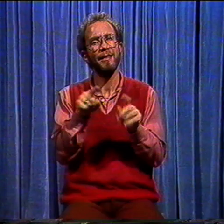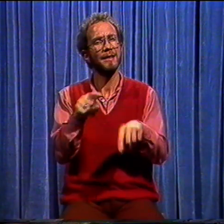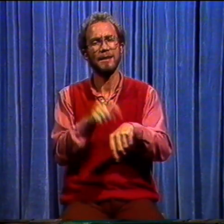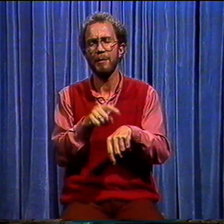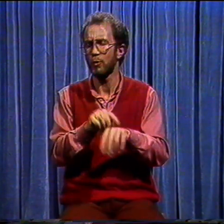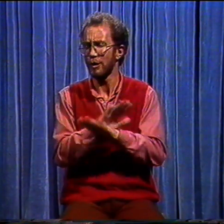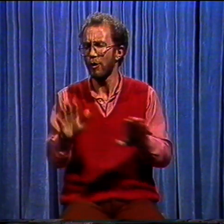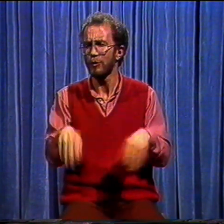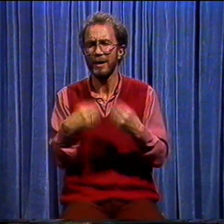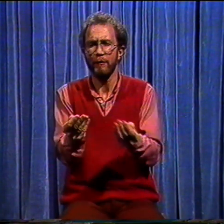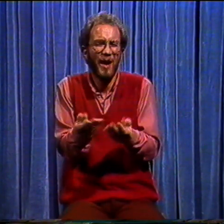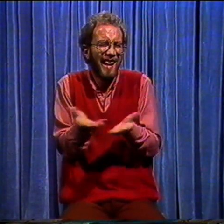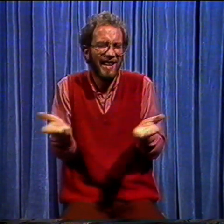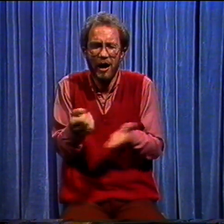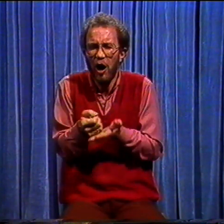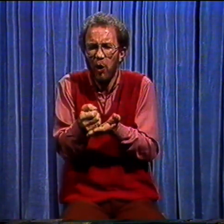this time, we're not going to give you any clues.